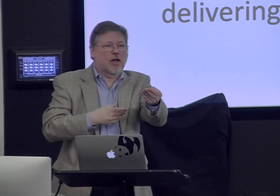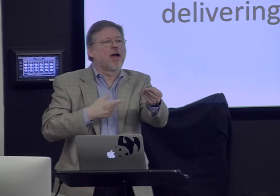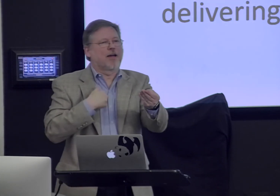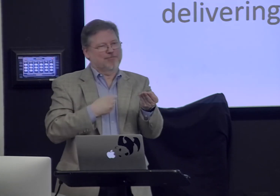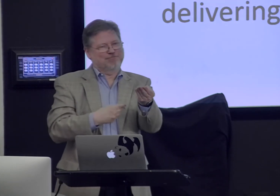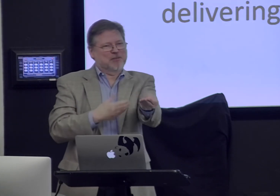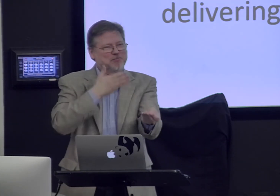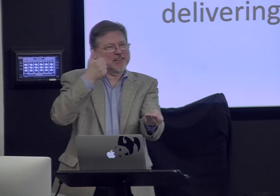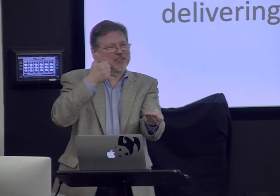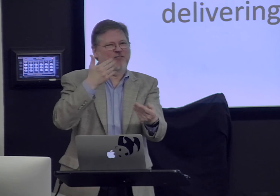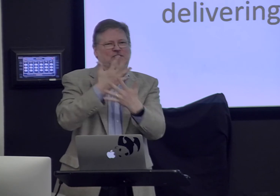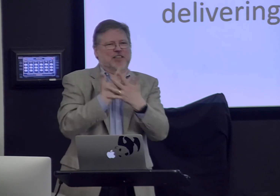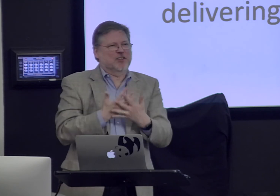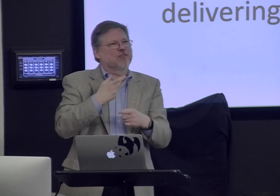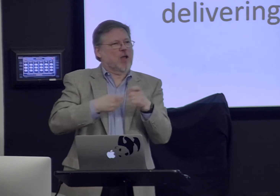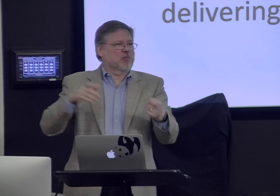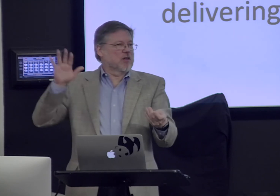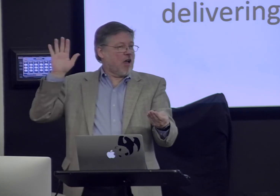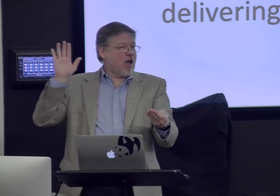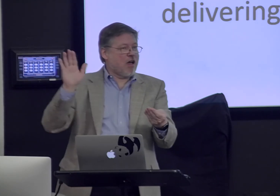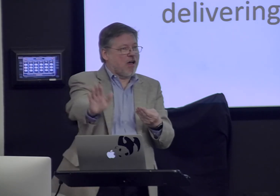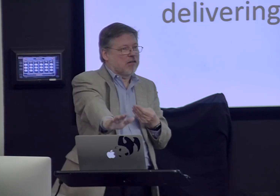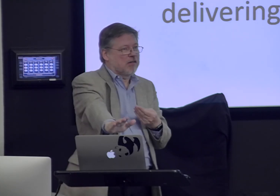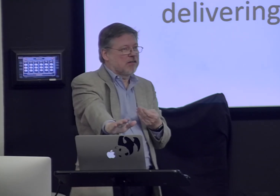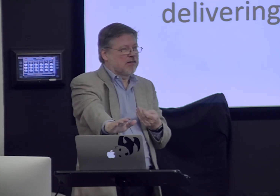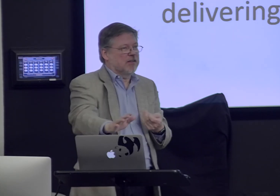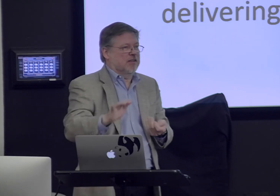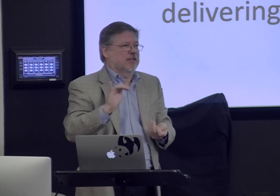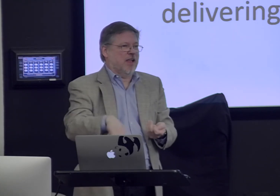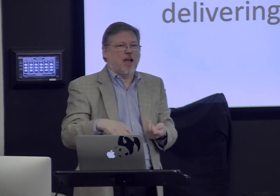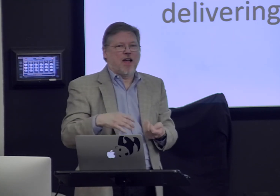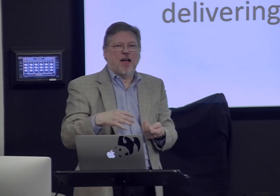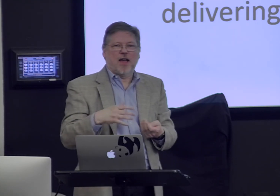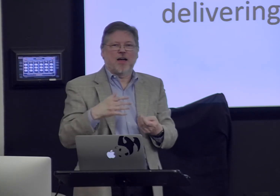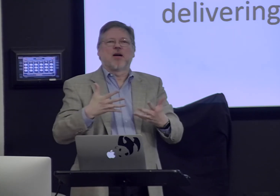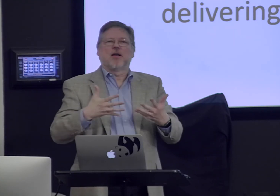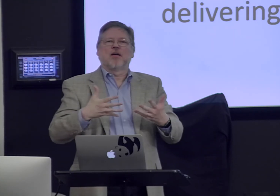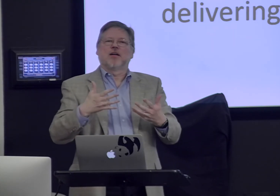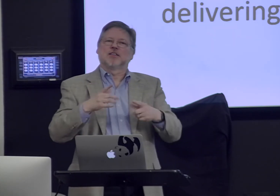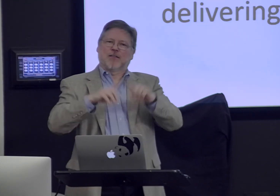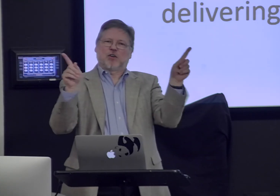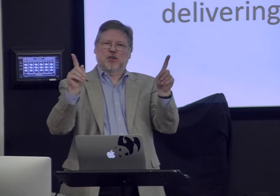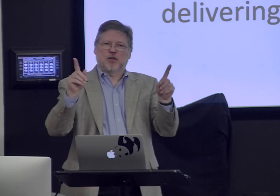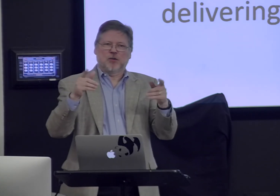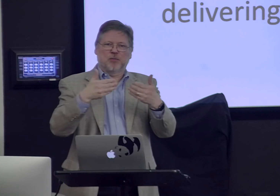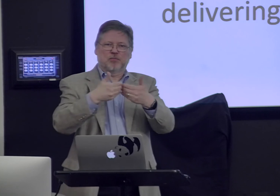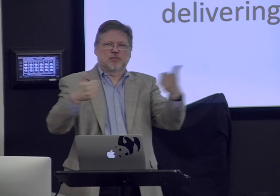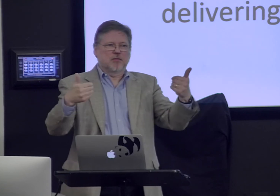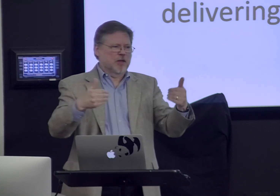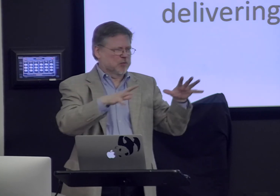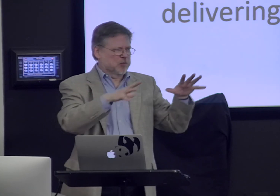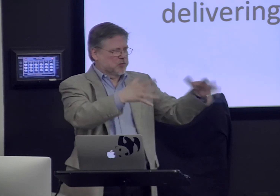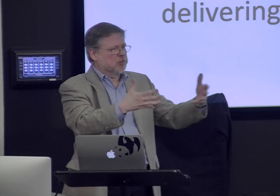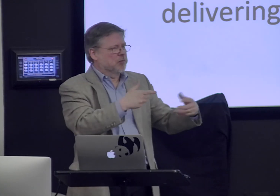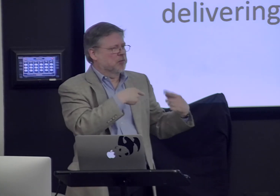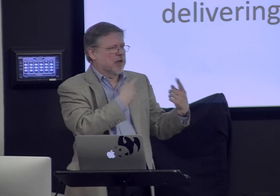based on what's in the dictionary, but we don't necessarily know all of the variations that were in use at the time.